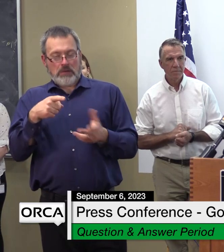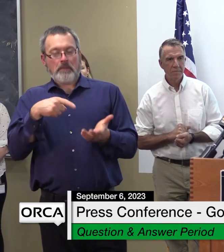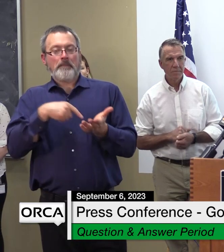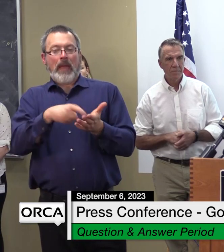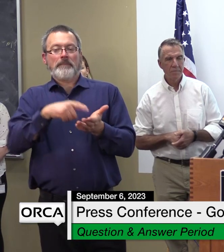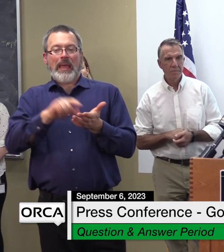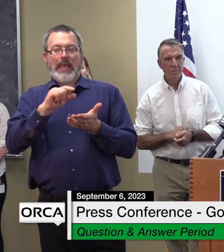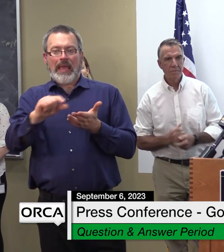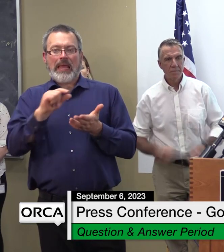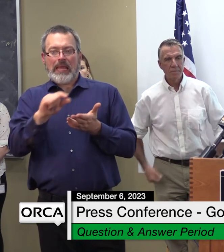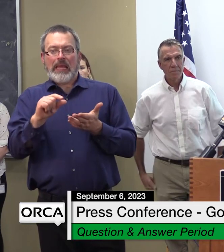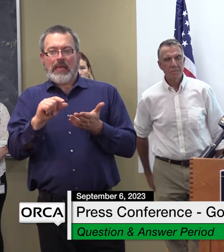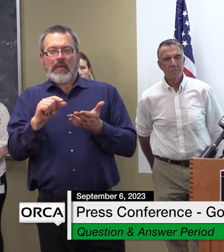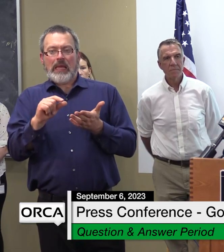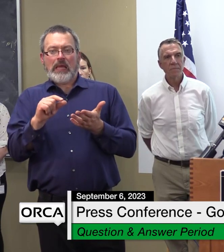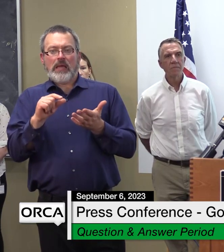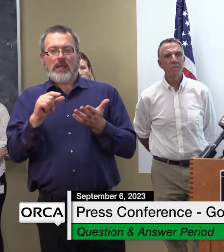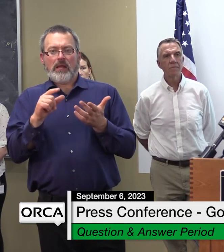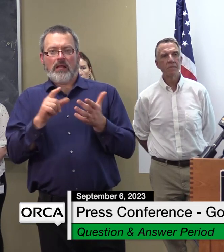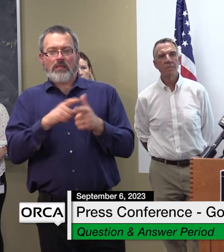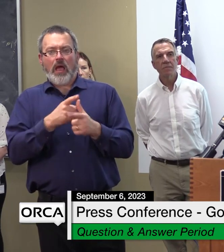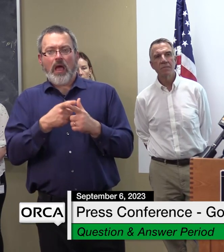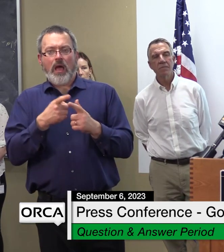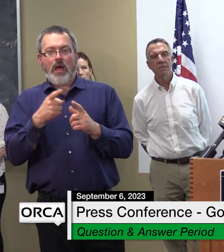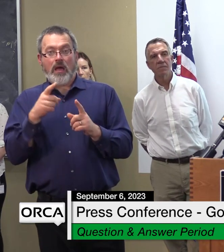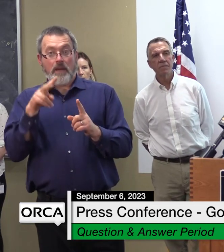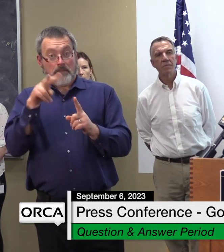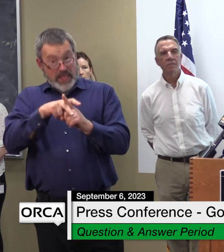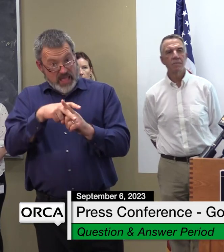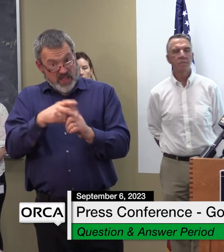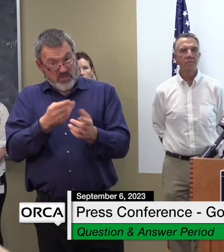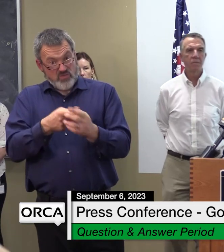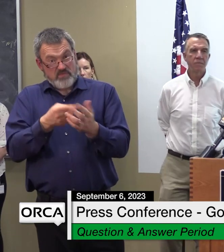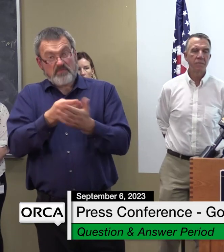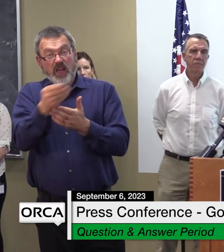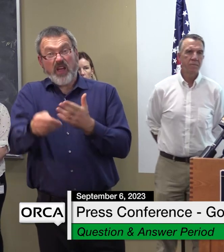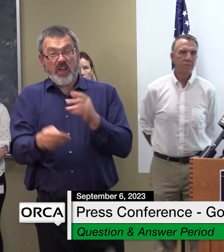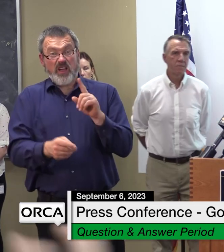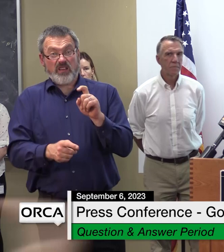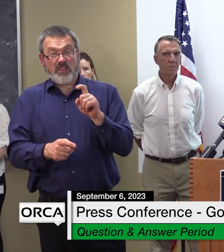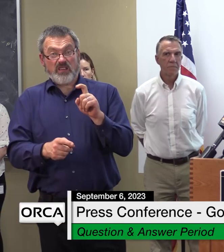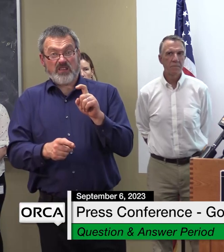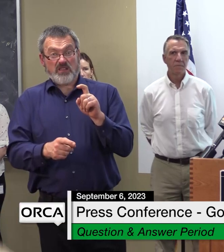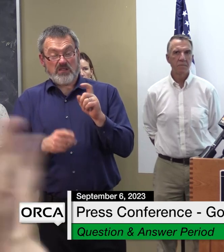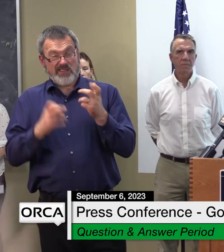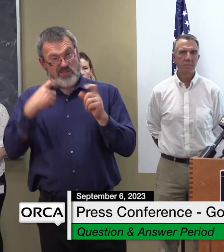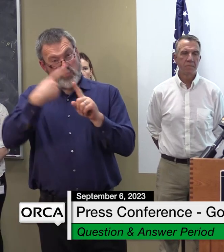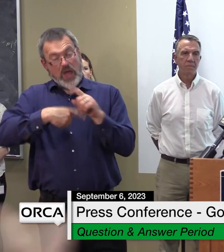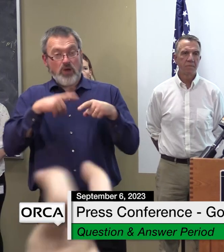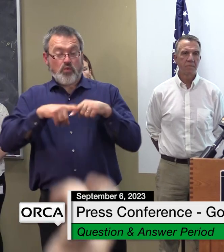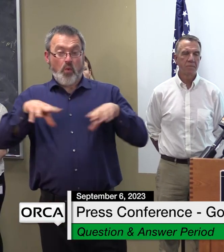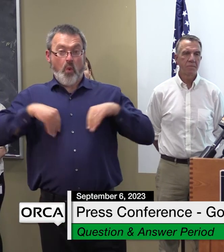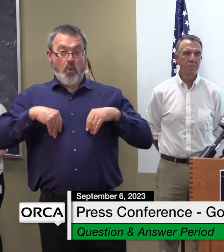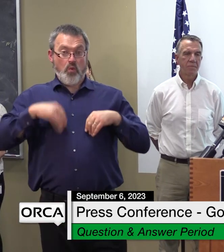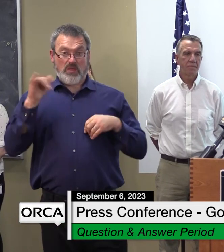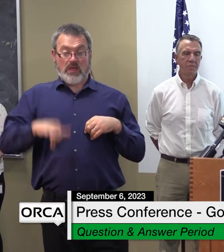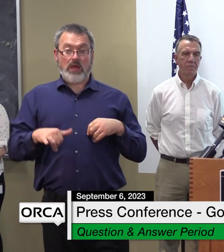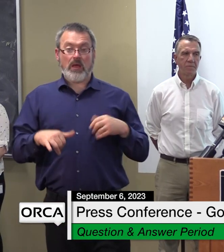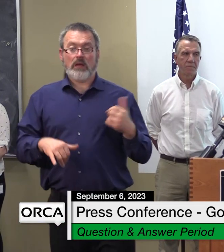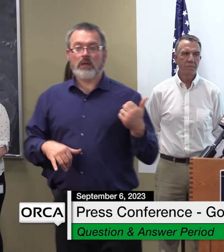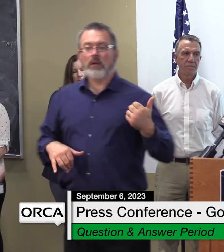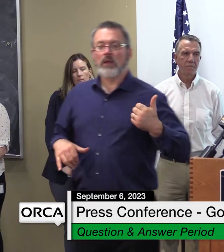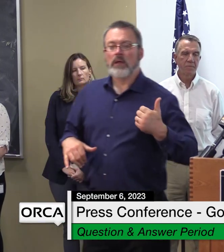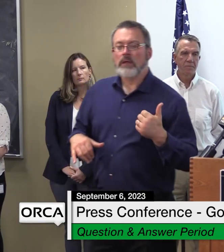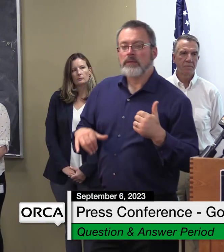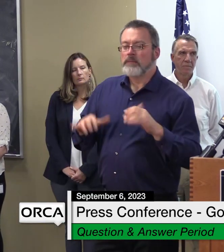purchase of it, like a rent-to-own kind of situation? So there are a number of different parts of the program as to whether the funding